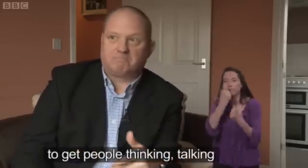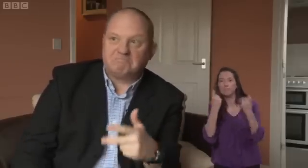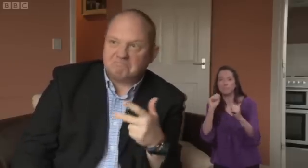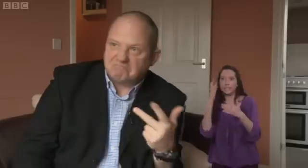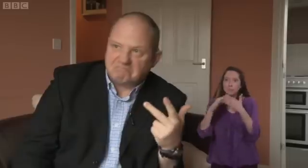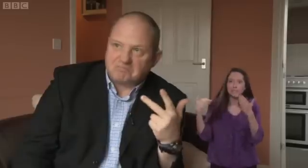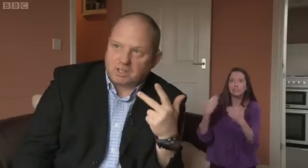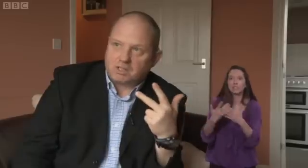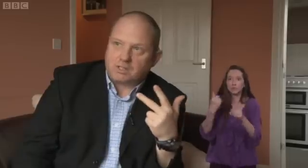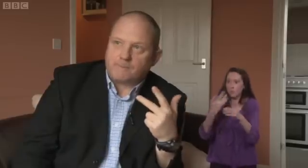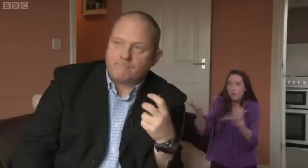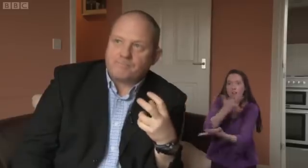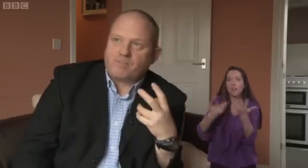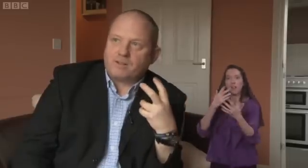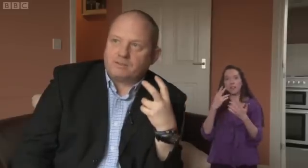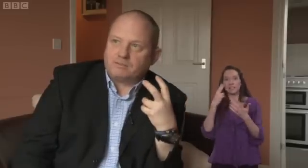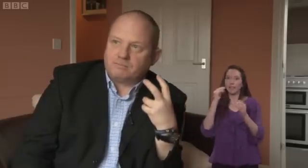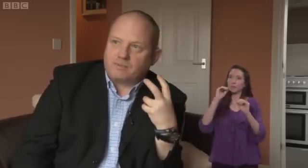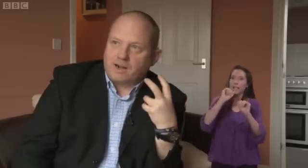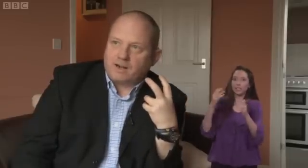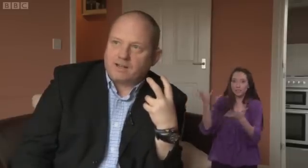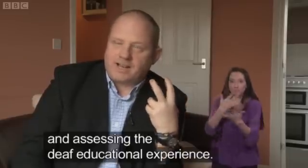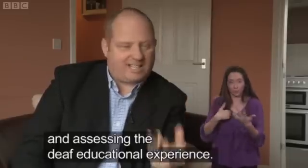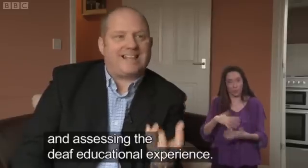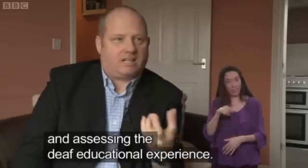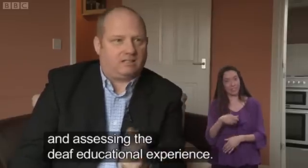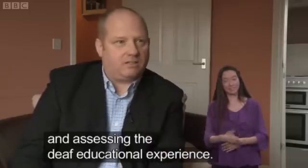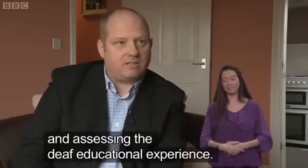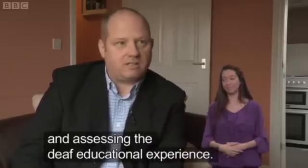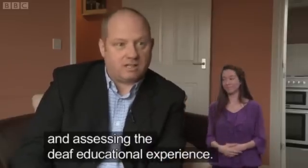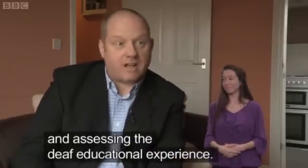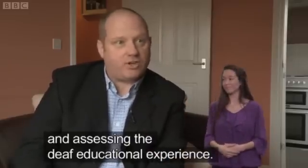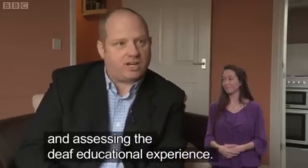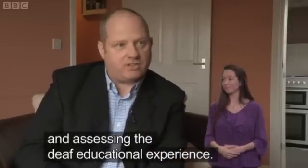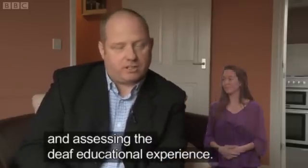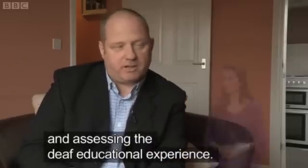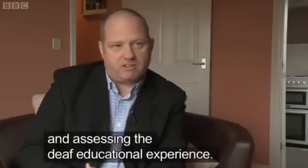and assessing, you know, the deaf educational experience.